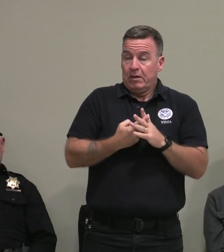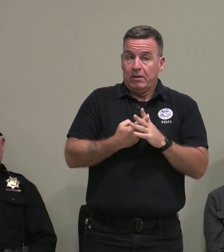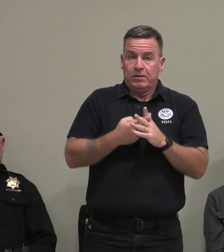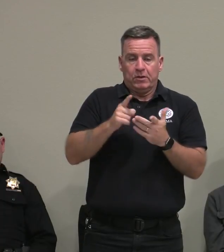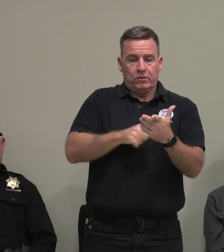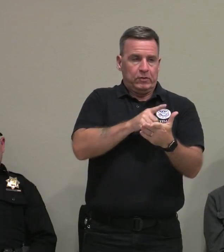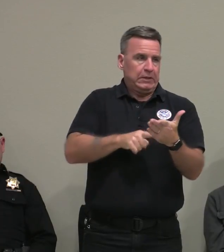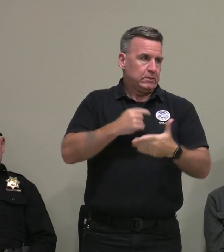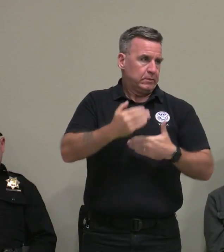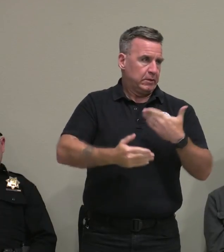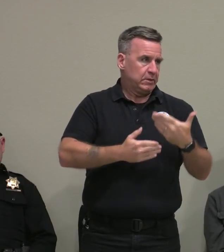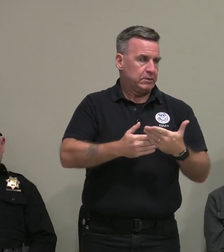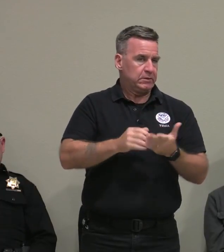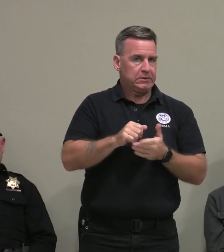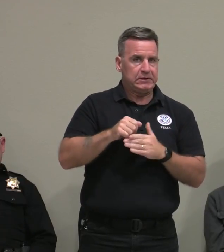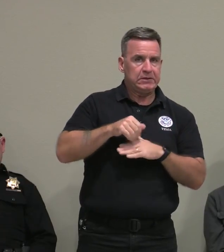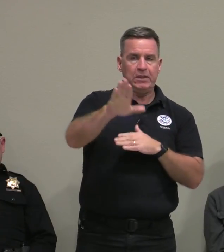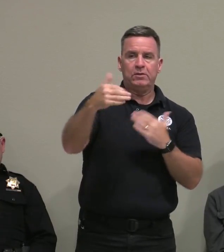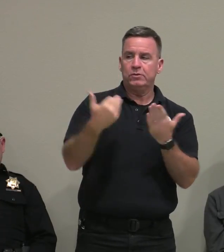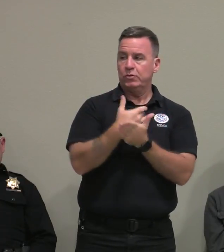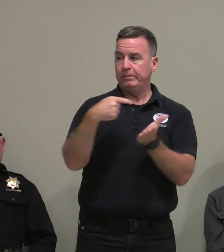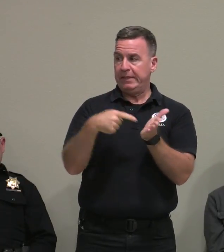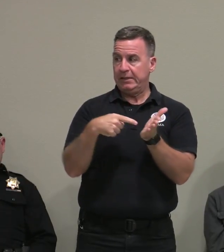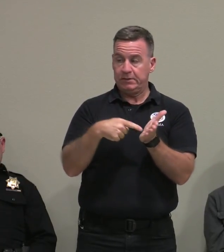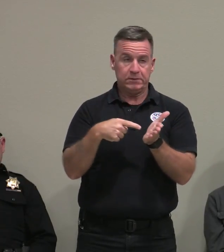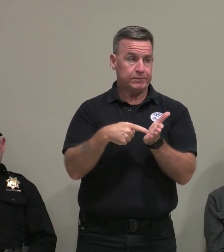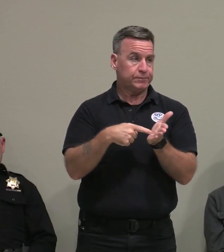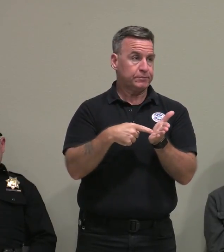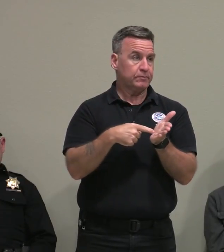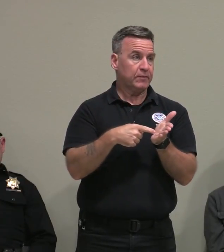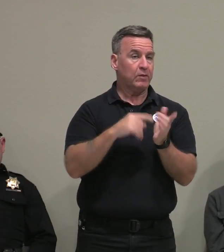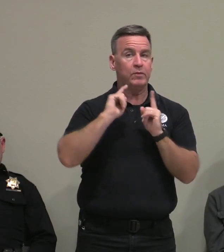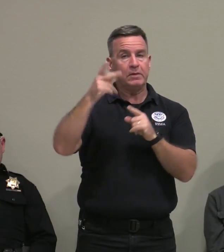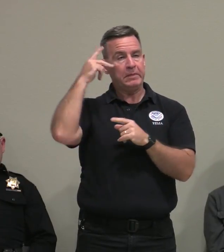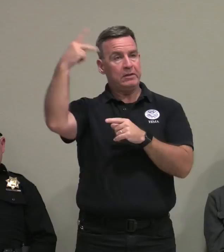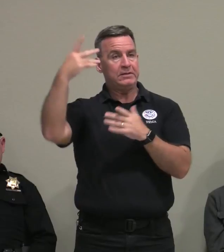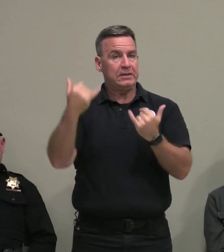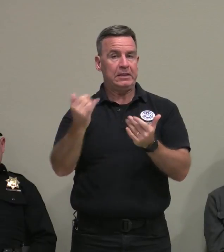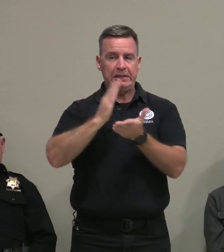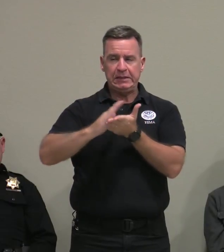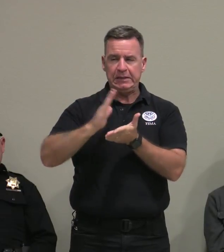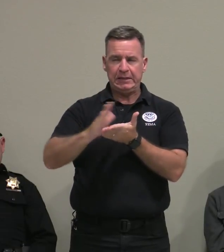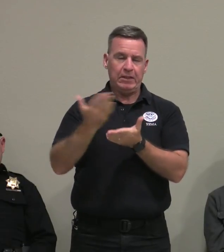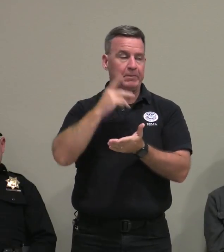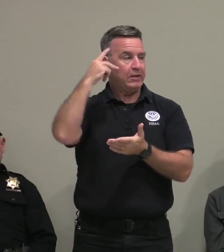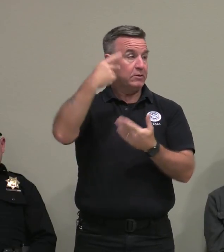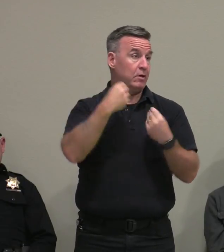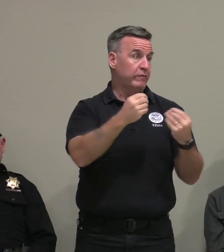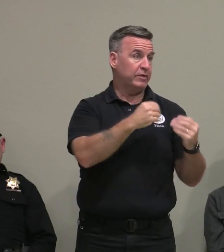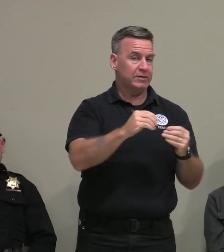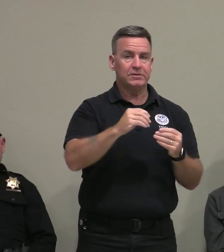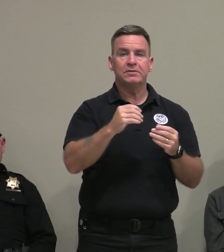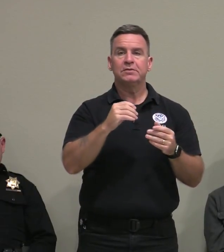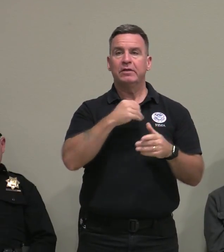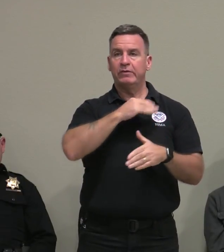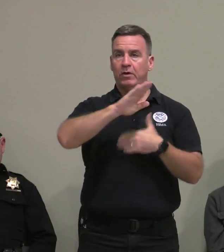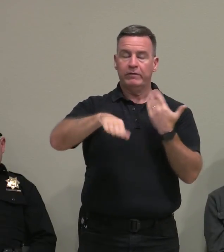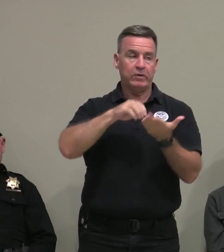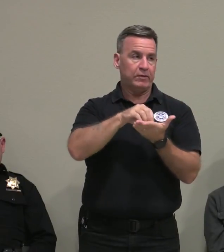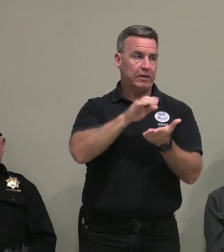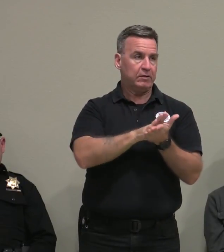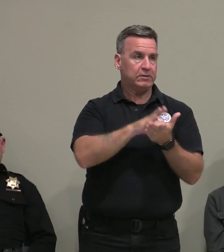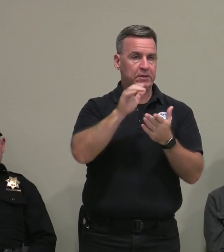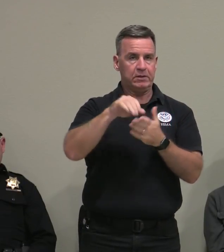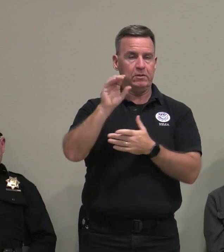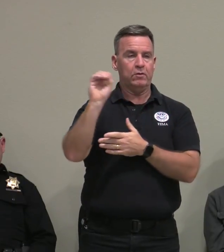correction process to issue new bills. We went to Paradise today and cleaned out our Paradise office, so we now have all of our records in